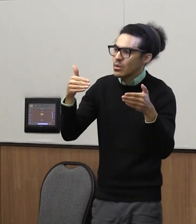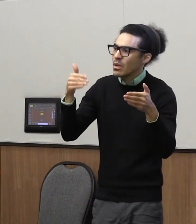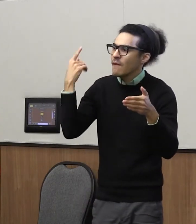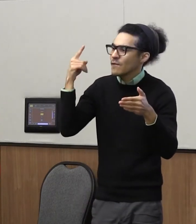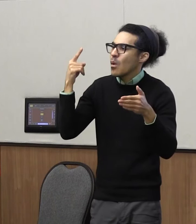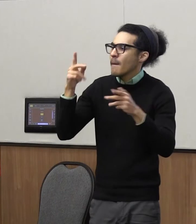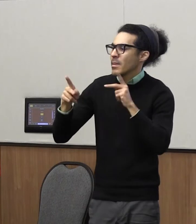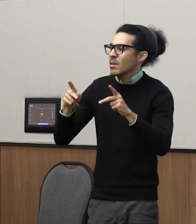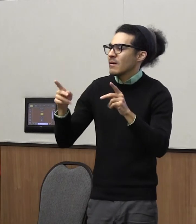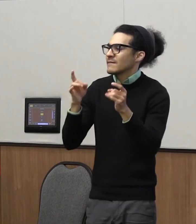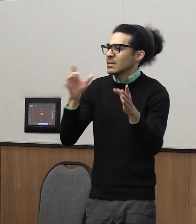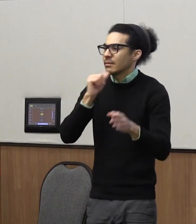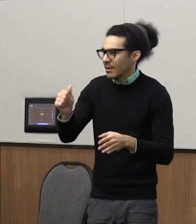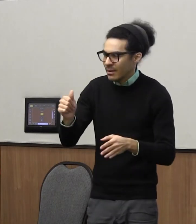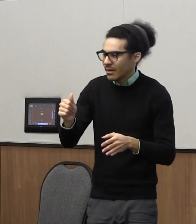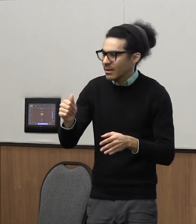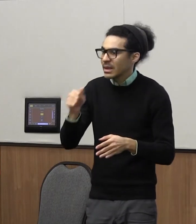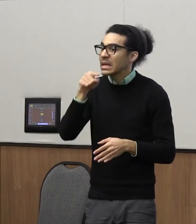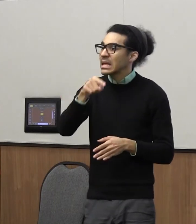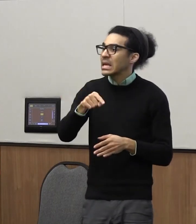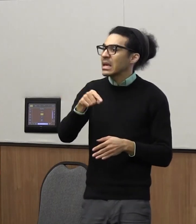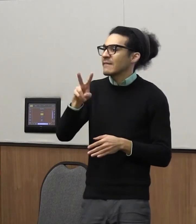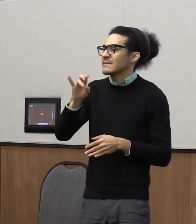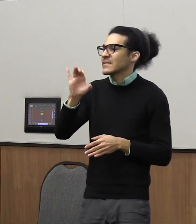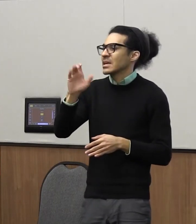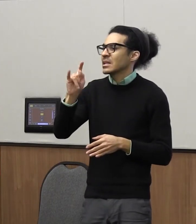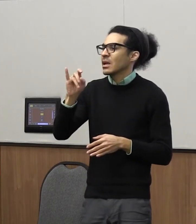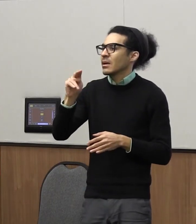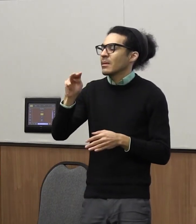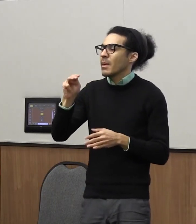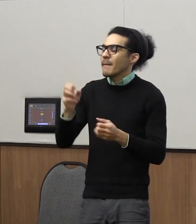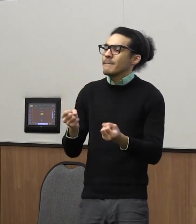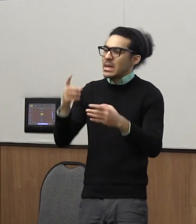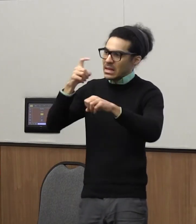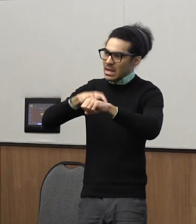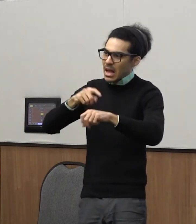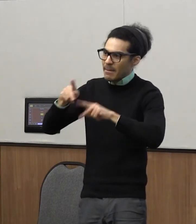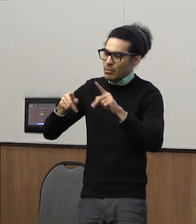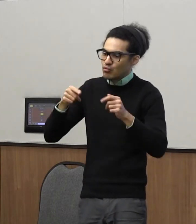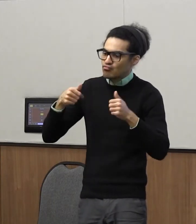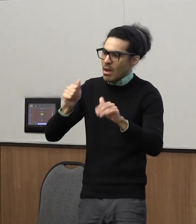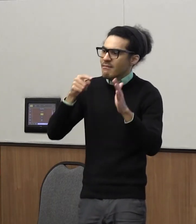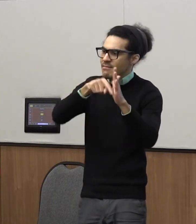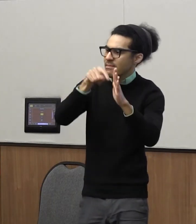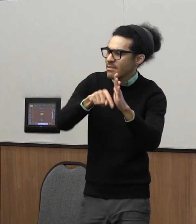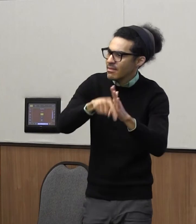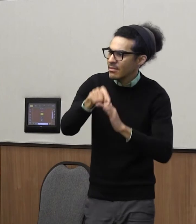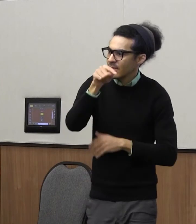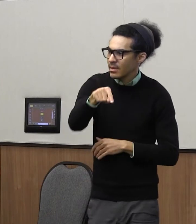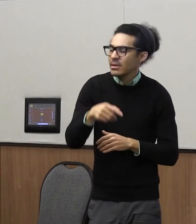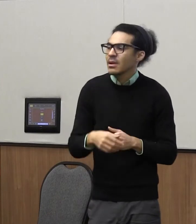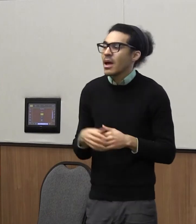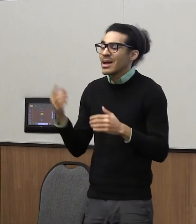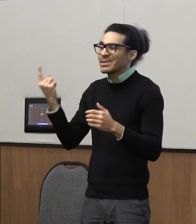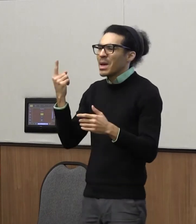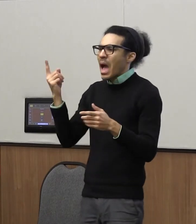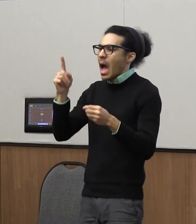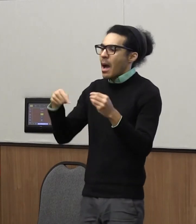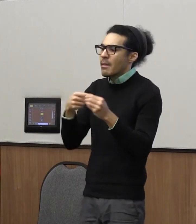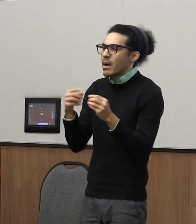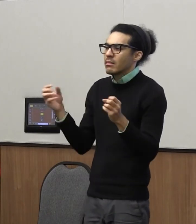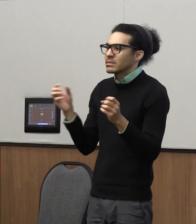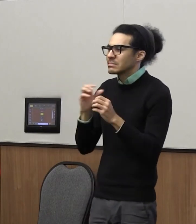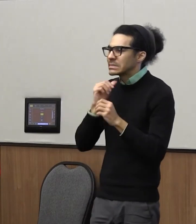nonviolent. Dr. King was a victim of several attempts on his life. There is something about the nonviolent